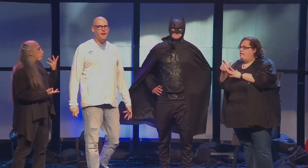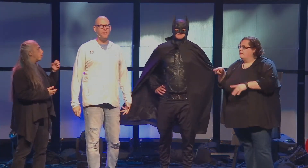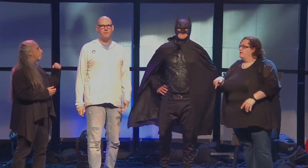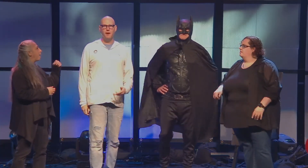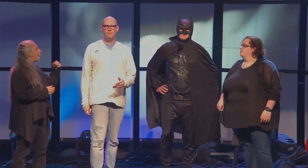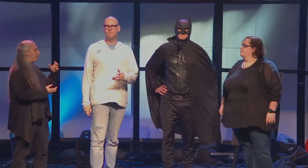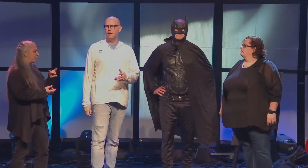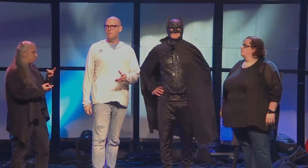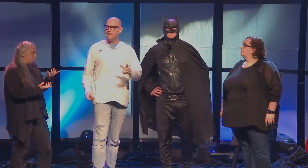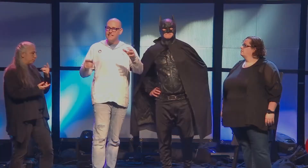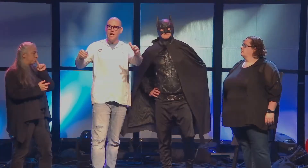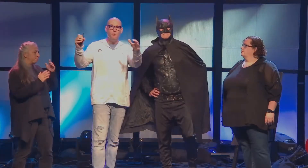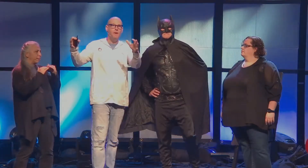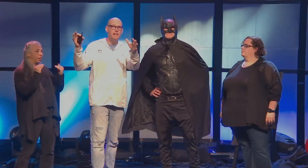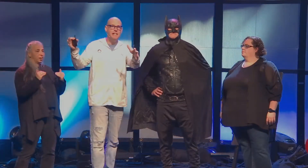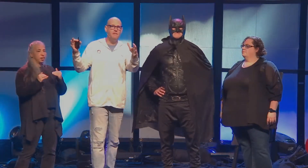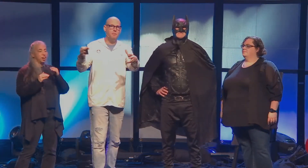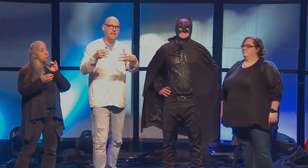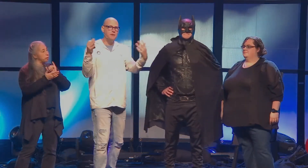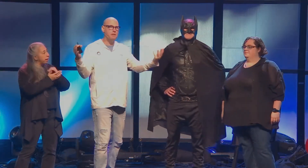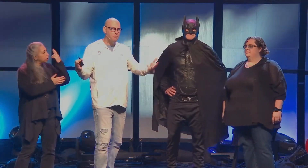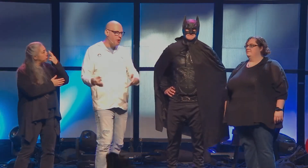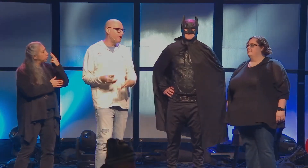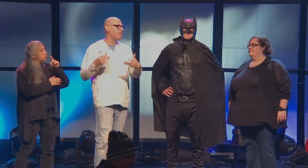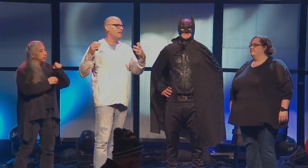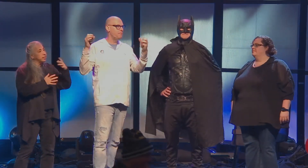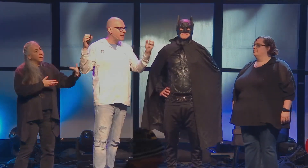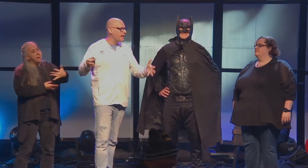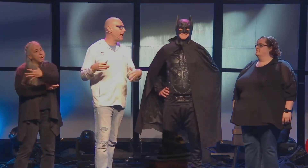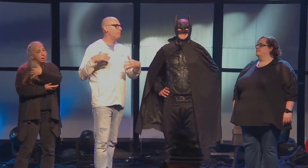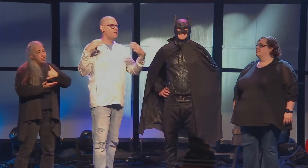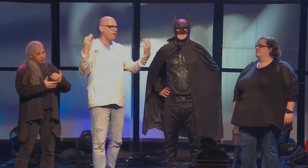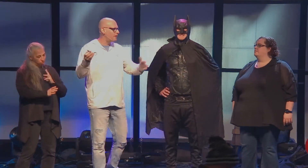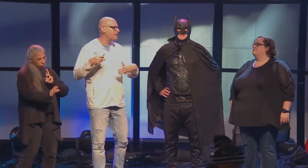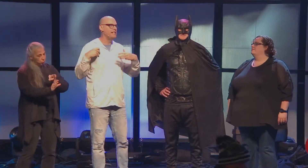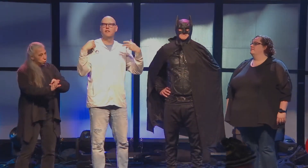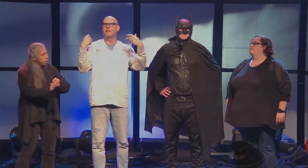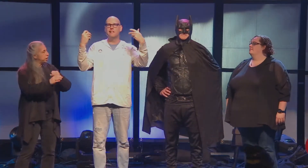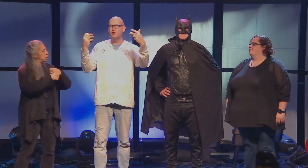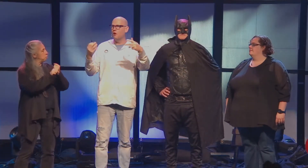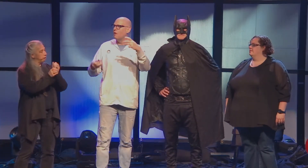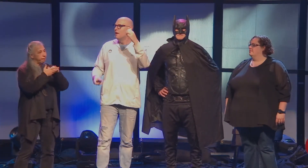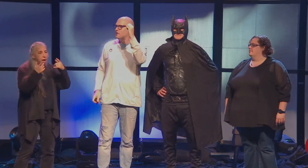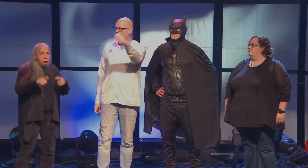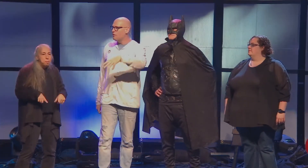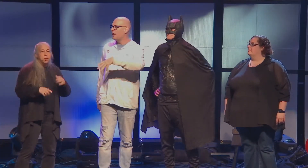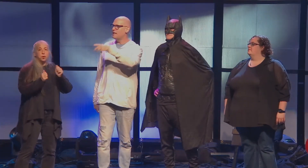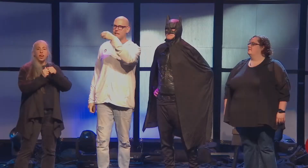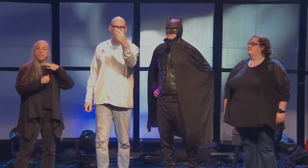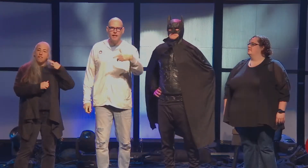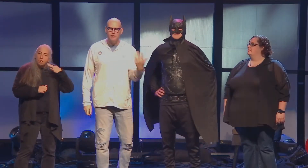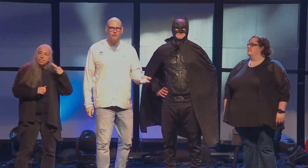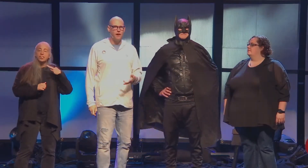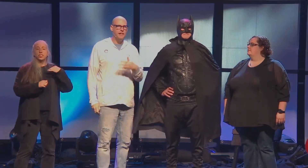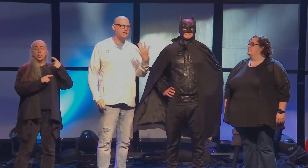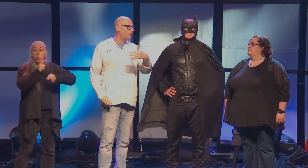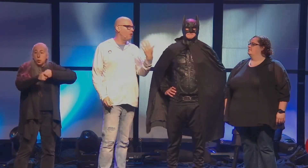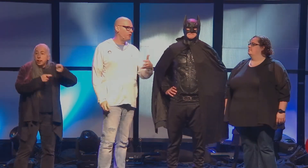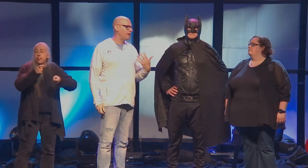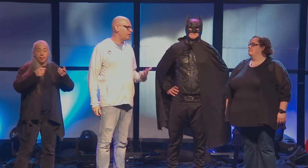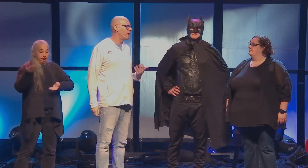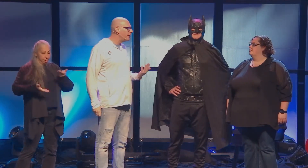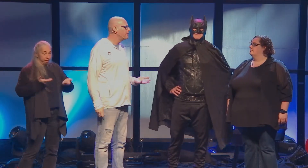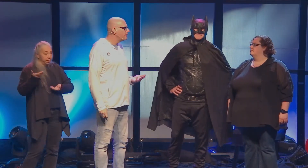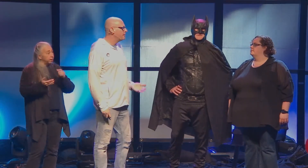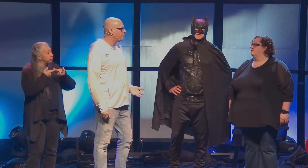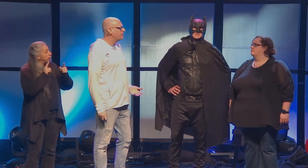that's fair. But that's kind of why we need everybody to be a part of it, making it happen, volunteering, you know, donating, inviting friends, the whole